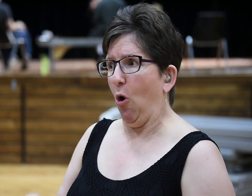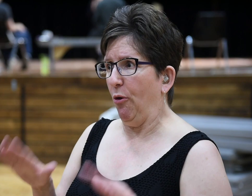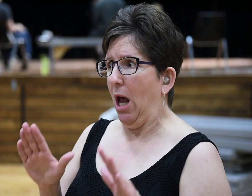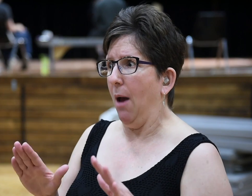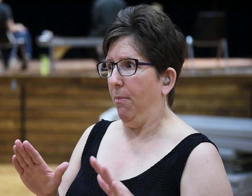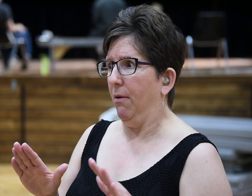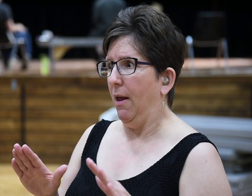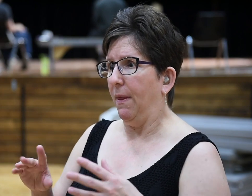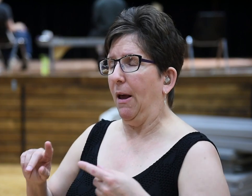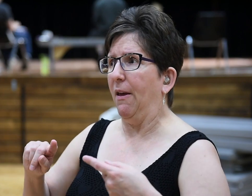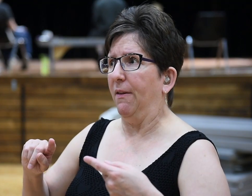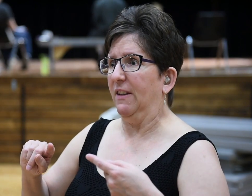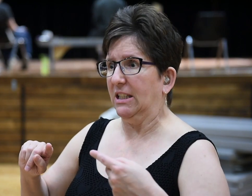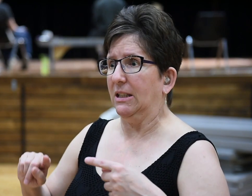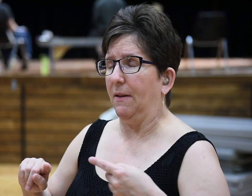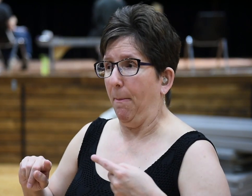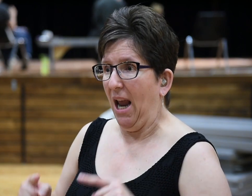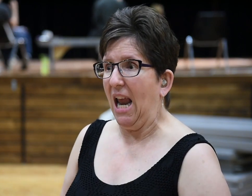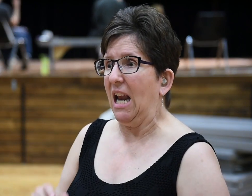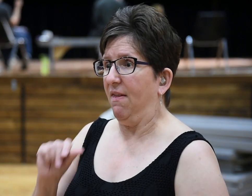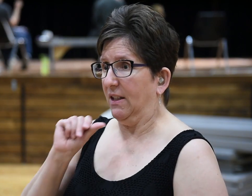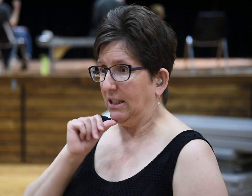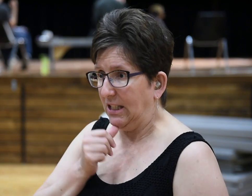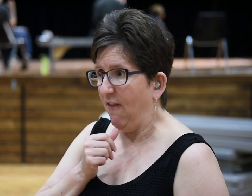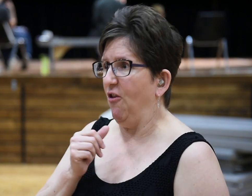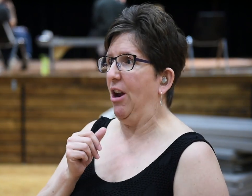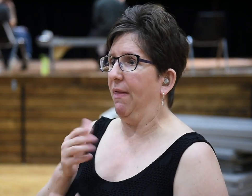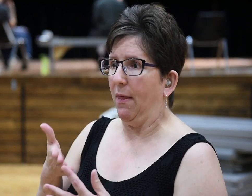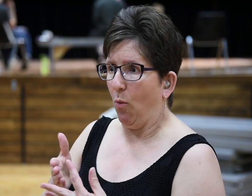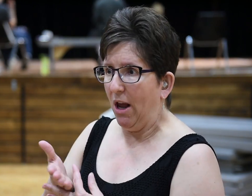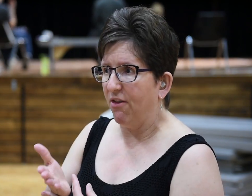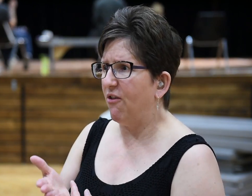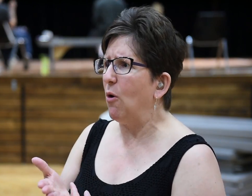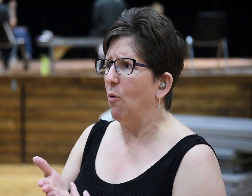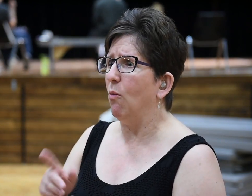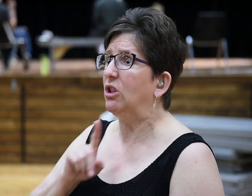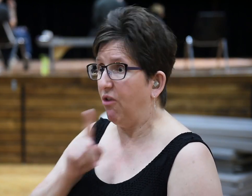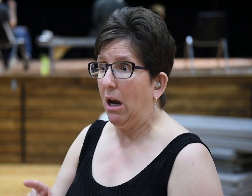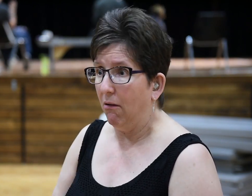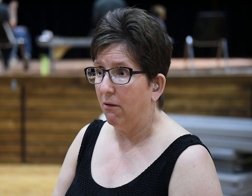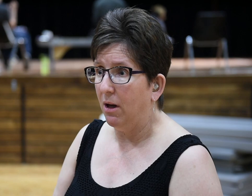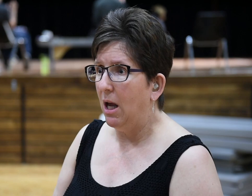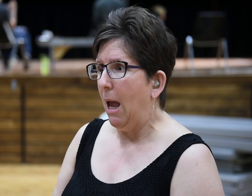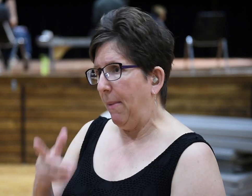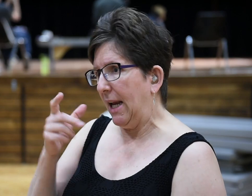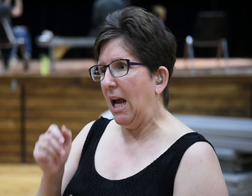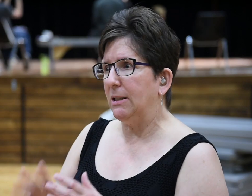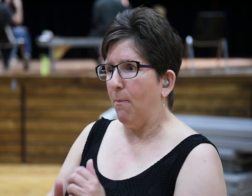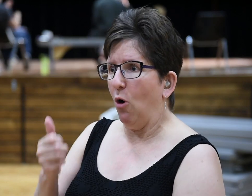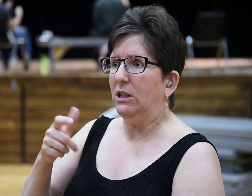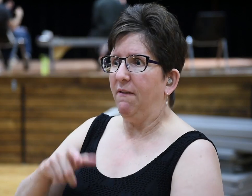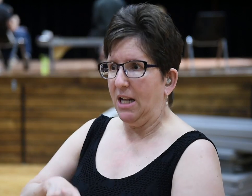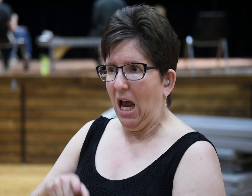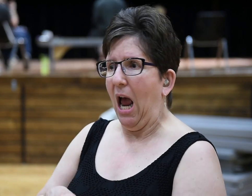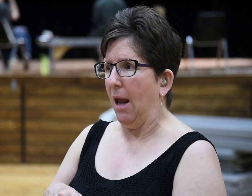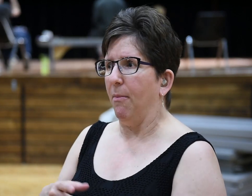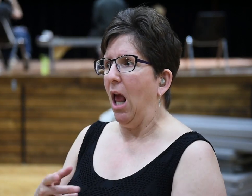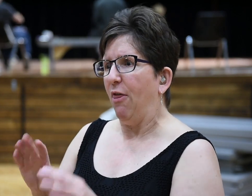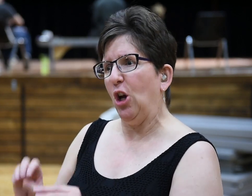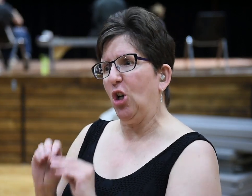growing up, the pain, the suffering that they went through was real. Because most of the time, they're